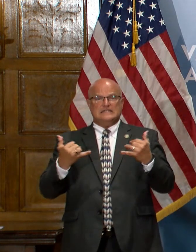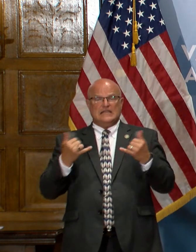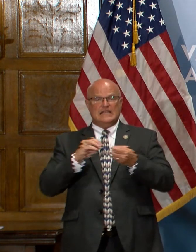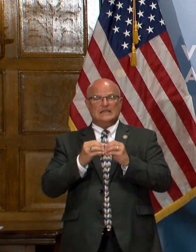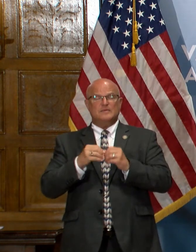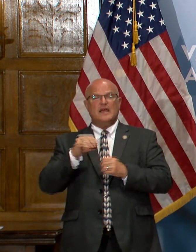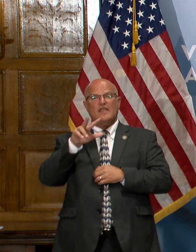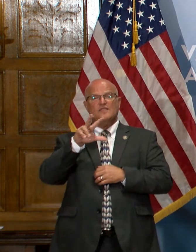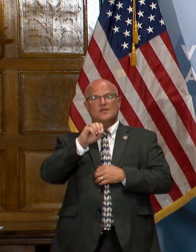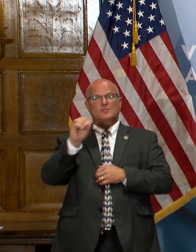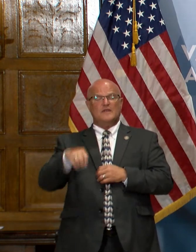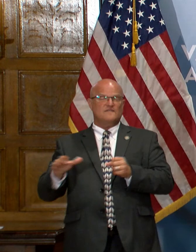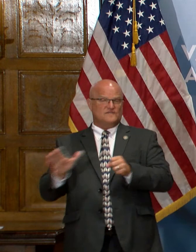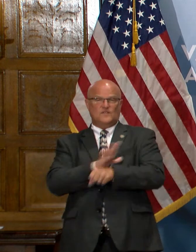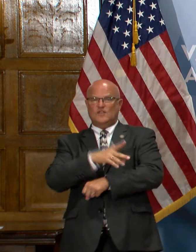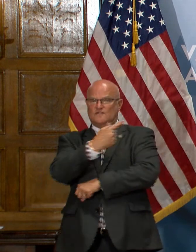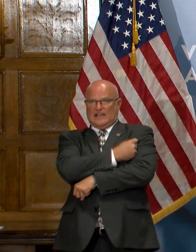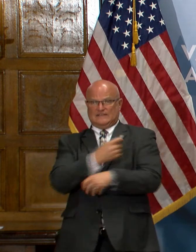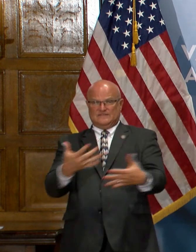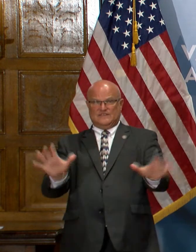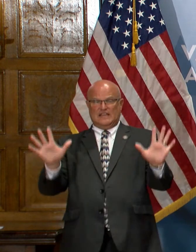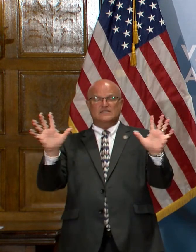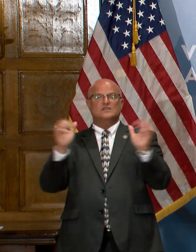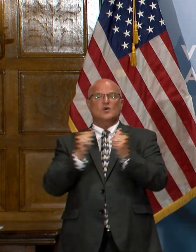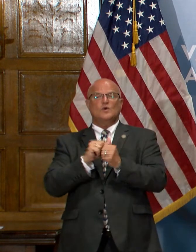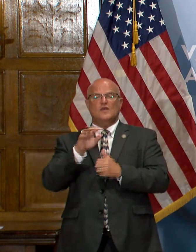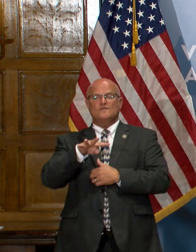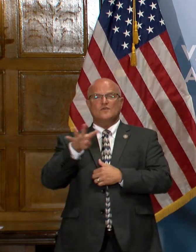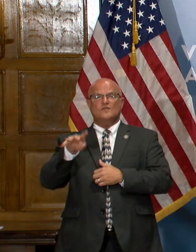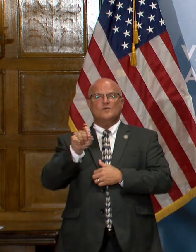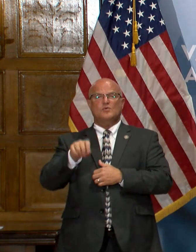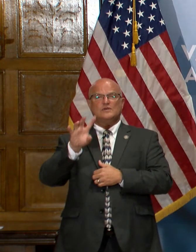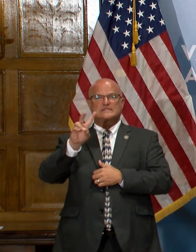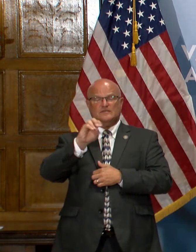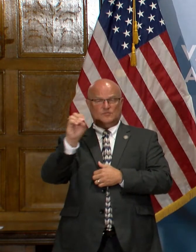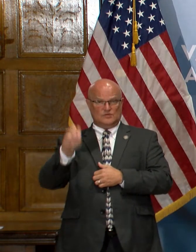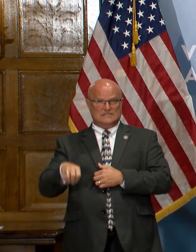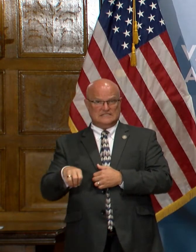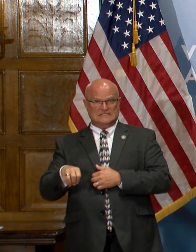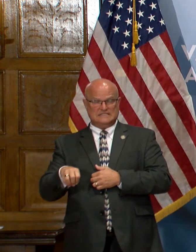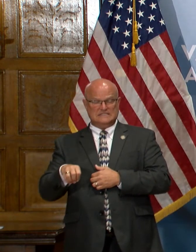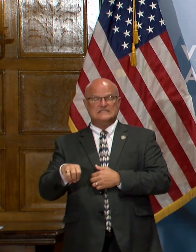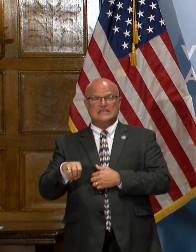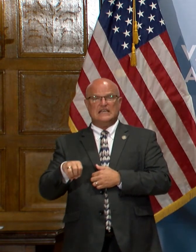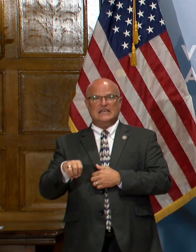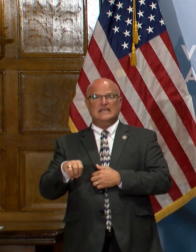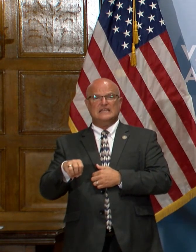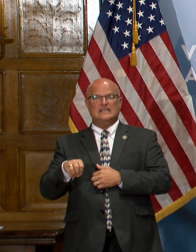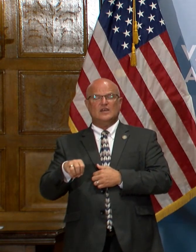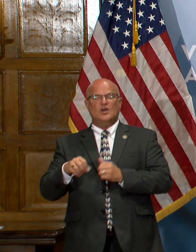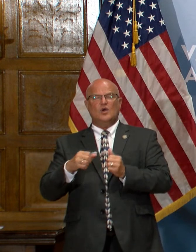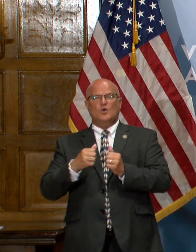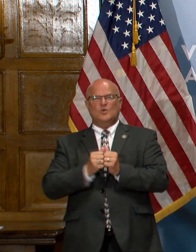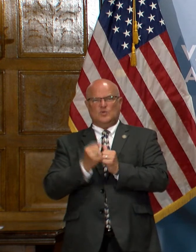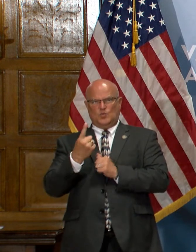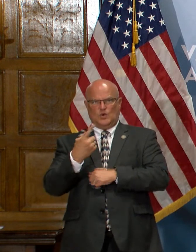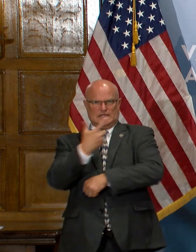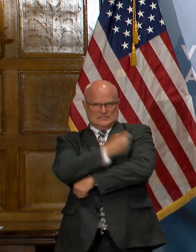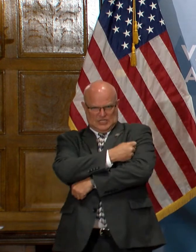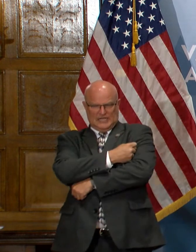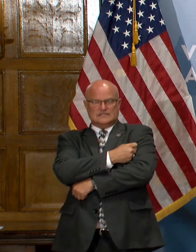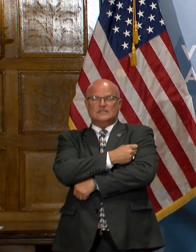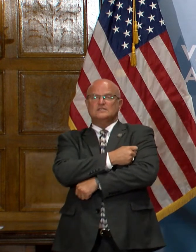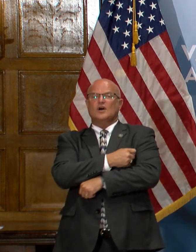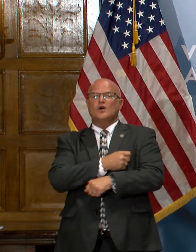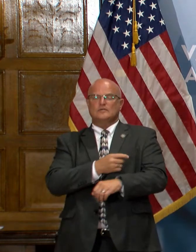numbers, we had 30% fully vaccinated with 44.7% receiving at least 1 dose. So we're